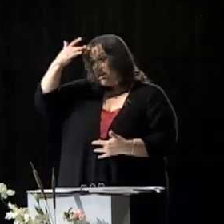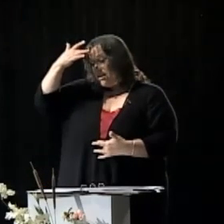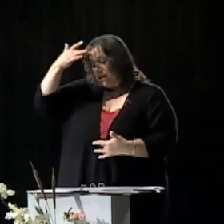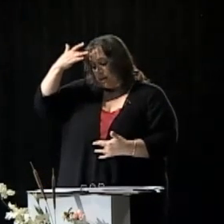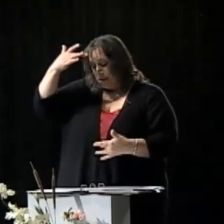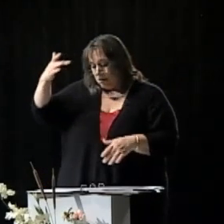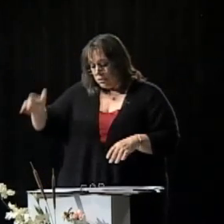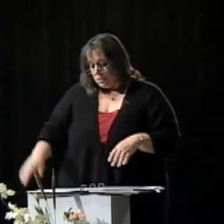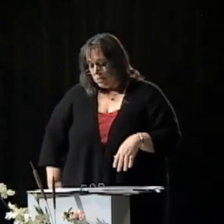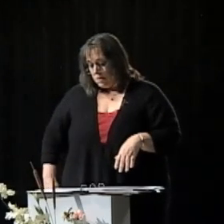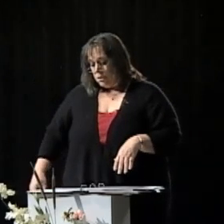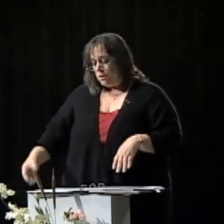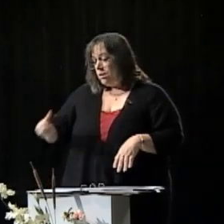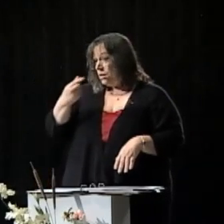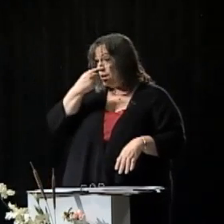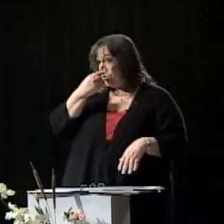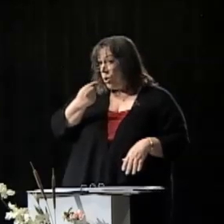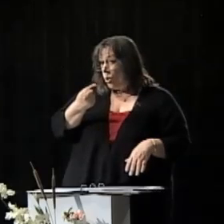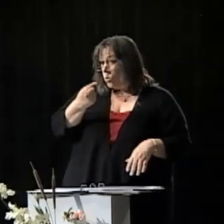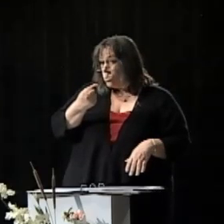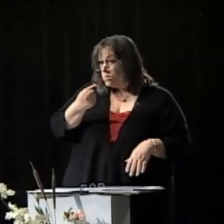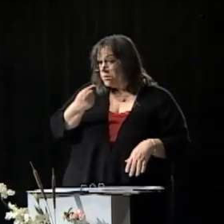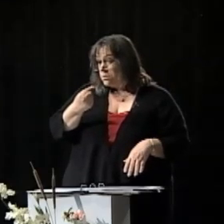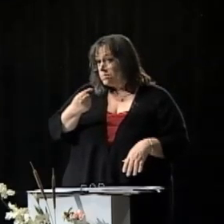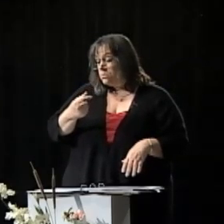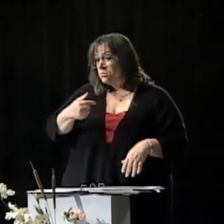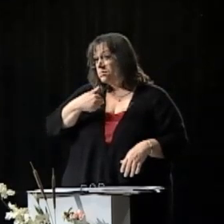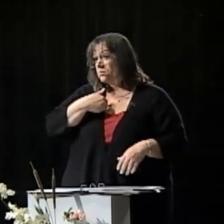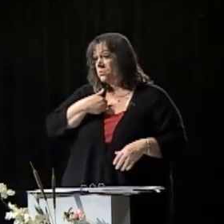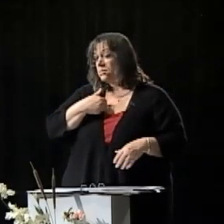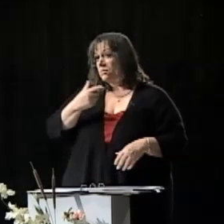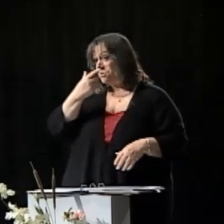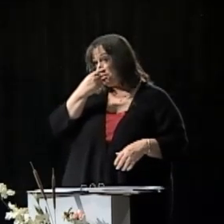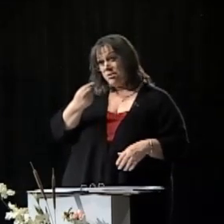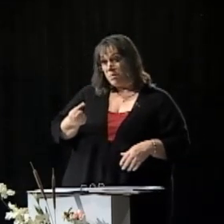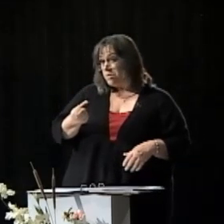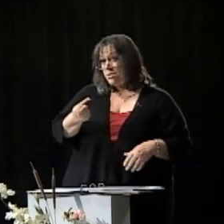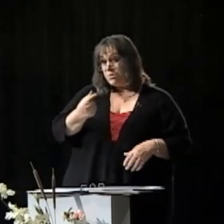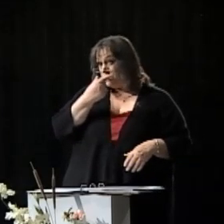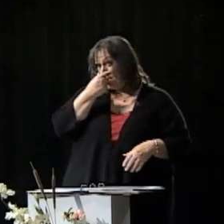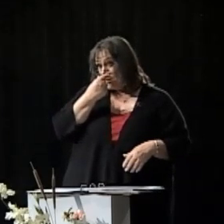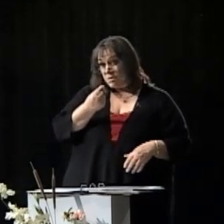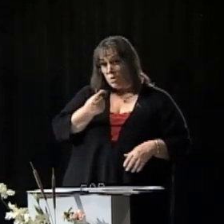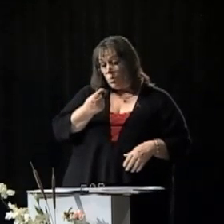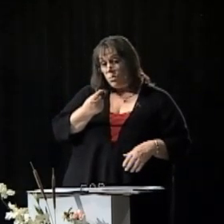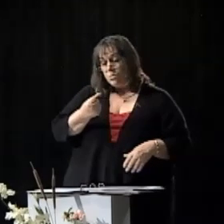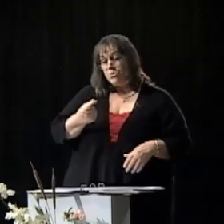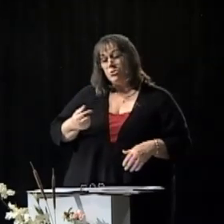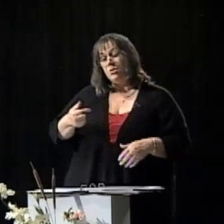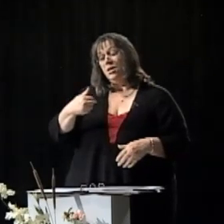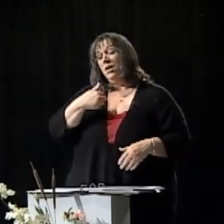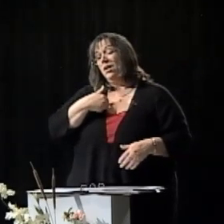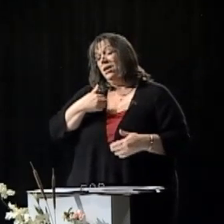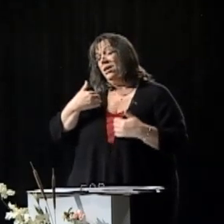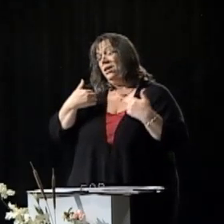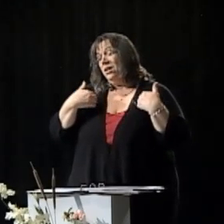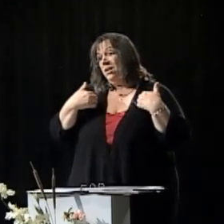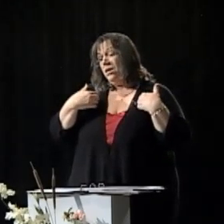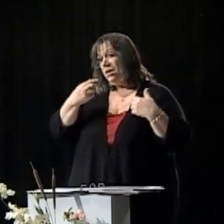sick, I have a cold. You can just simply just do this as a cold, or I